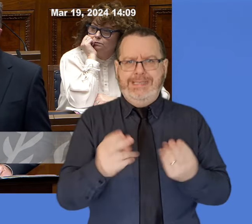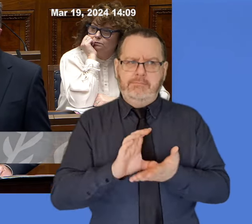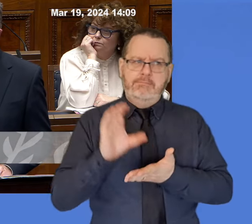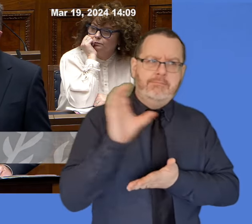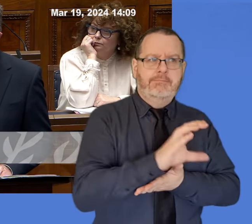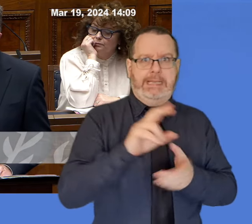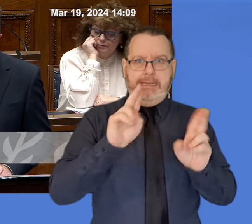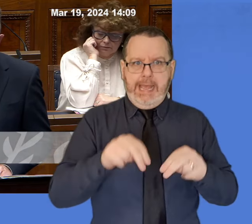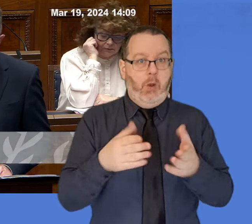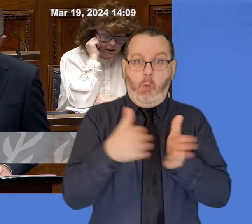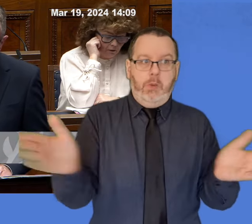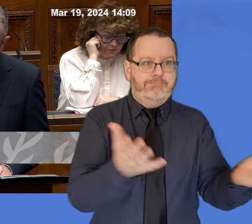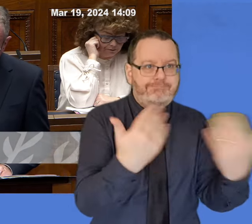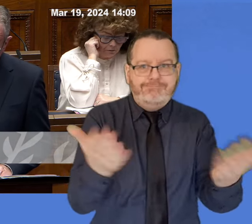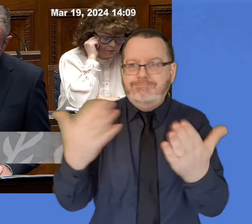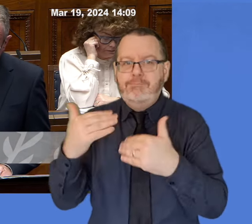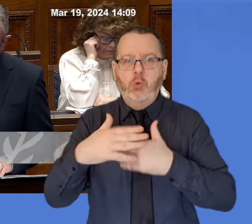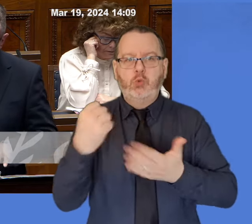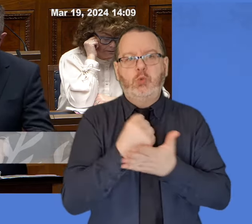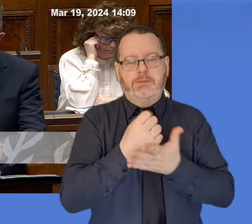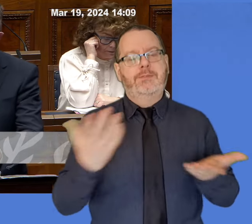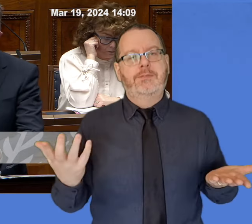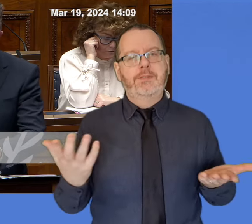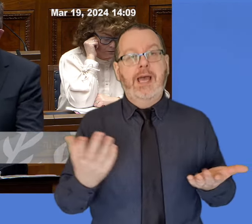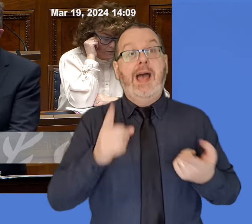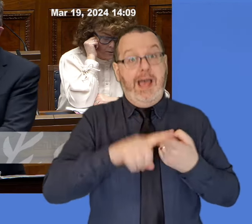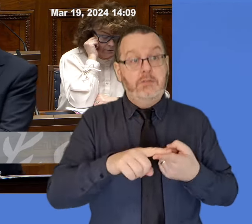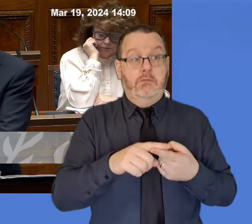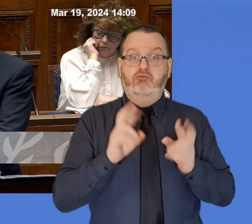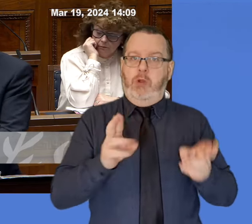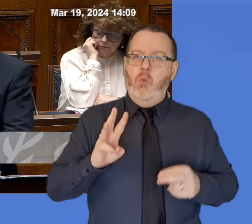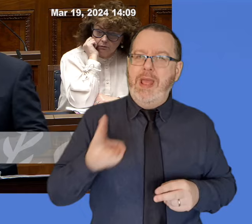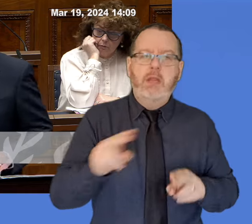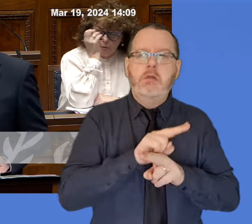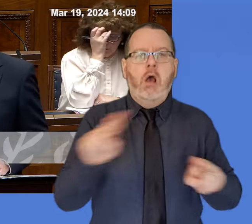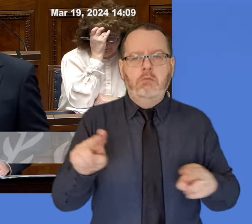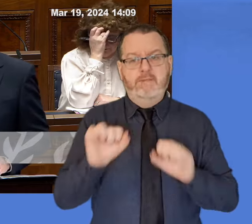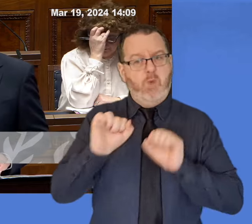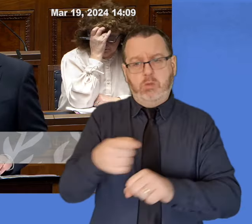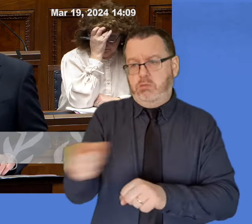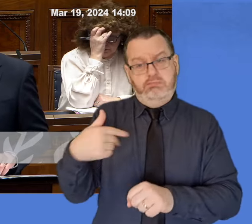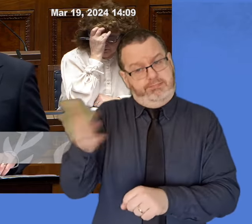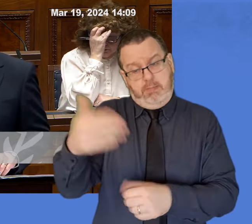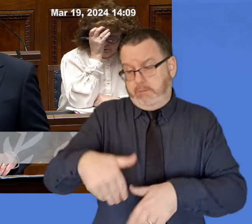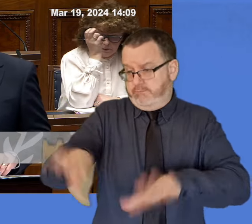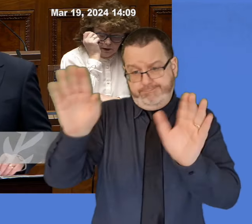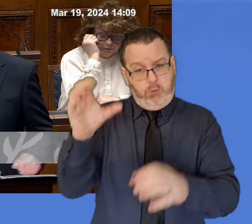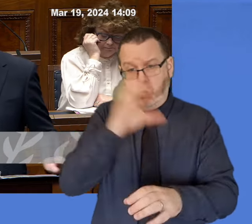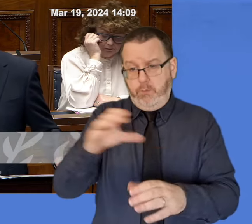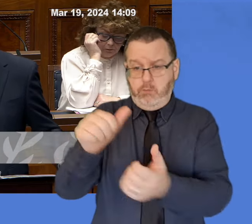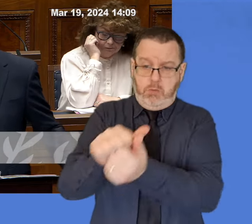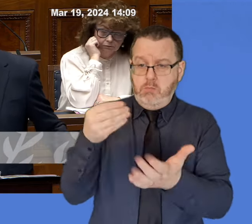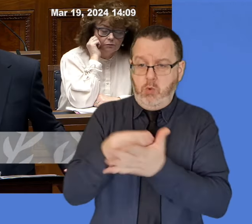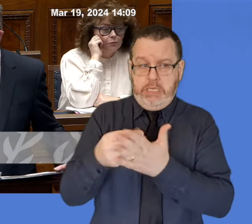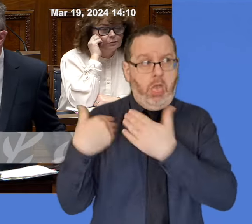more students in to avail of the facilities that they develop. And we can do so in a way which doesn't place an additional burden on students themselves